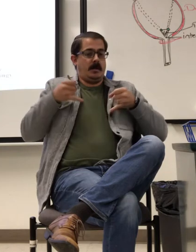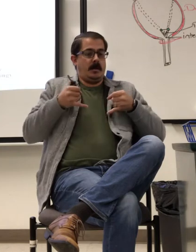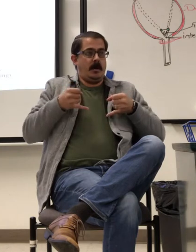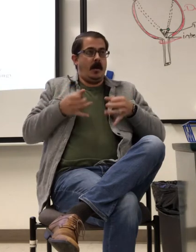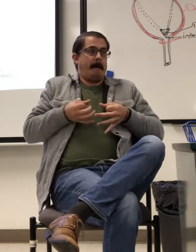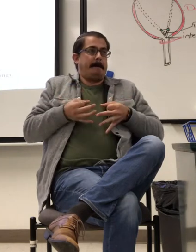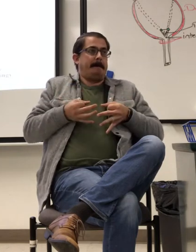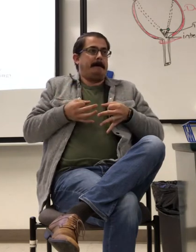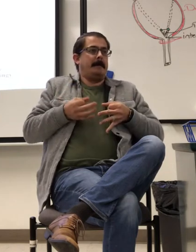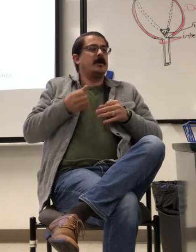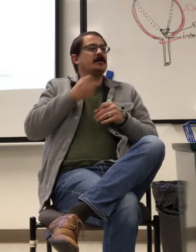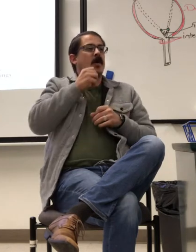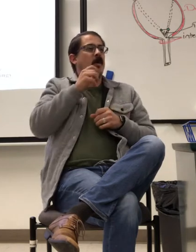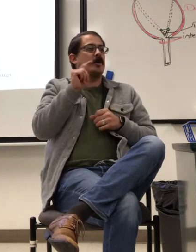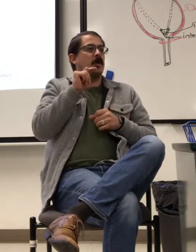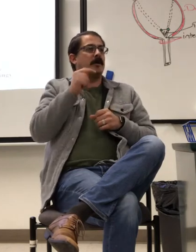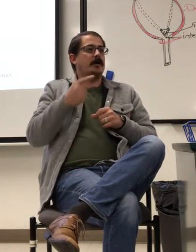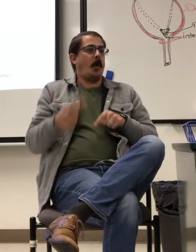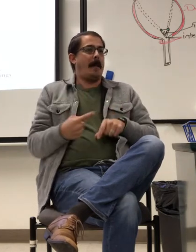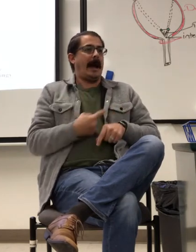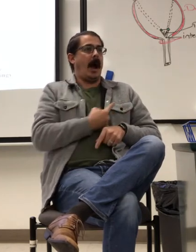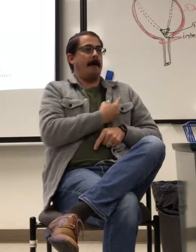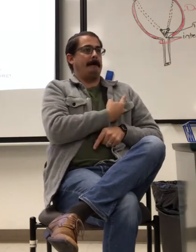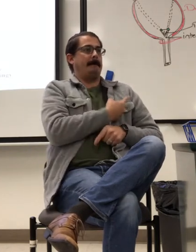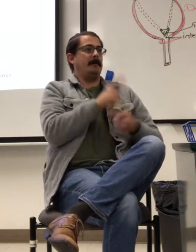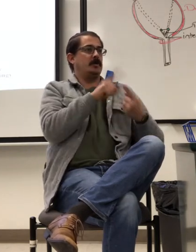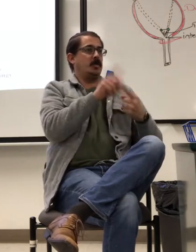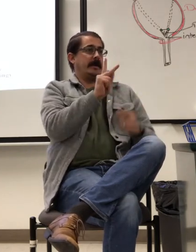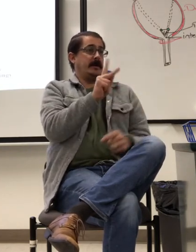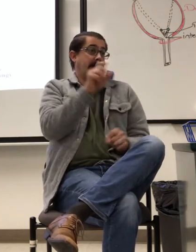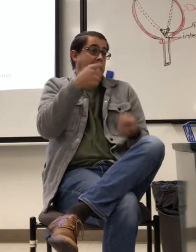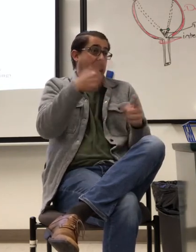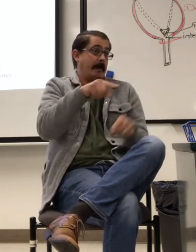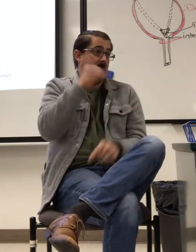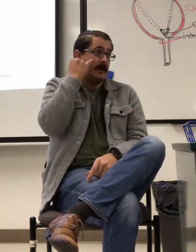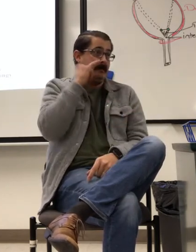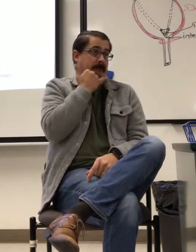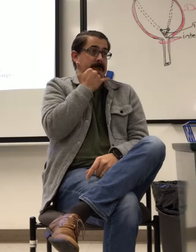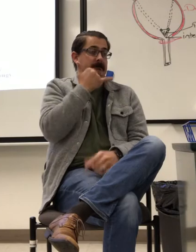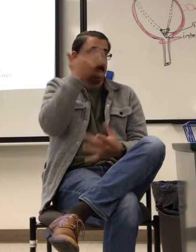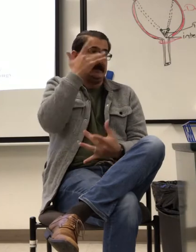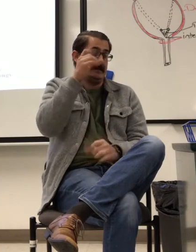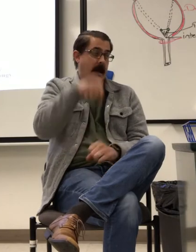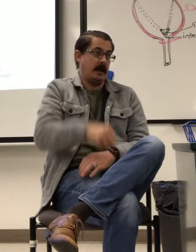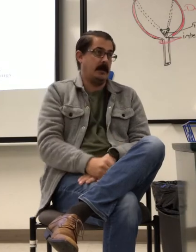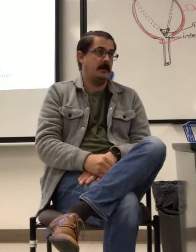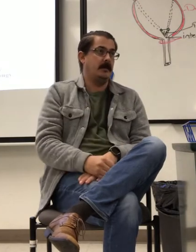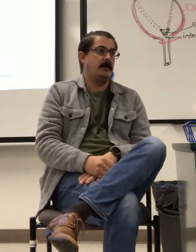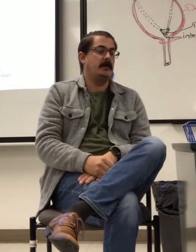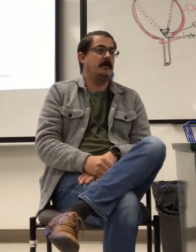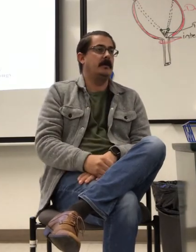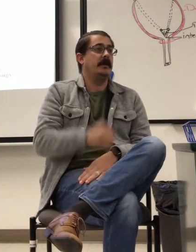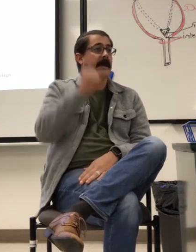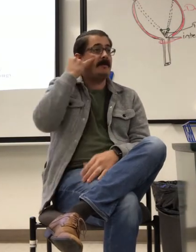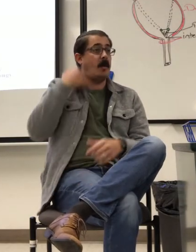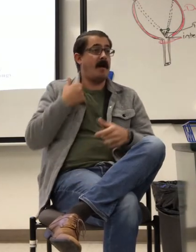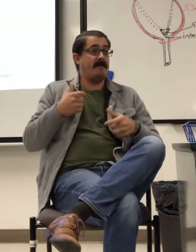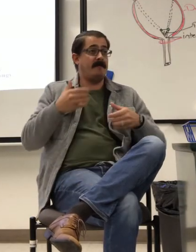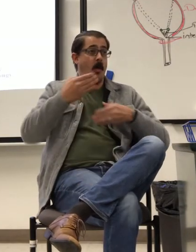you don't backwash urine back up to the kidney, which can happen actually in certain cases. I mean, if you have a